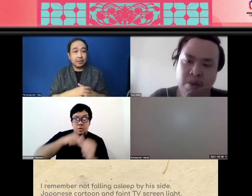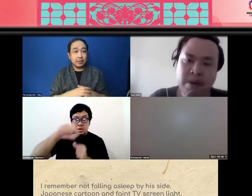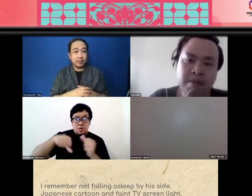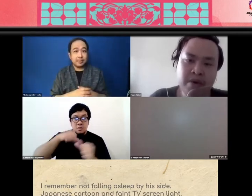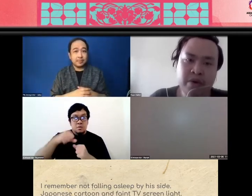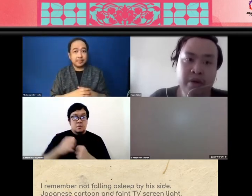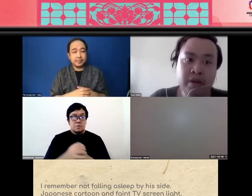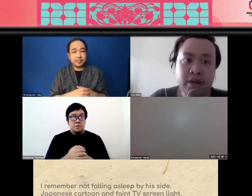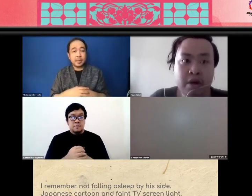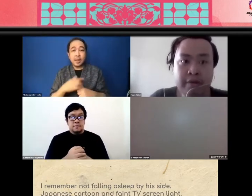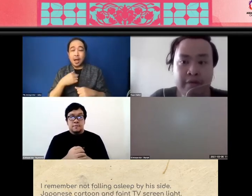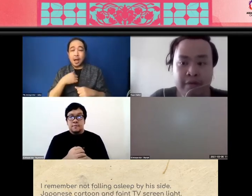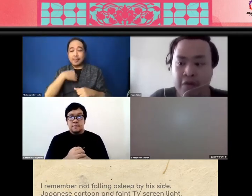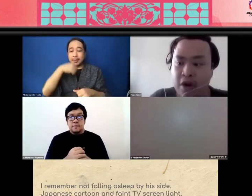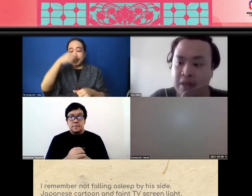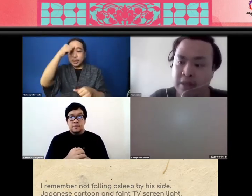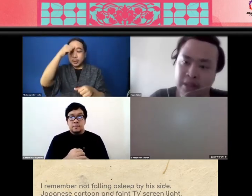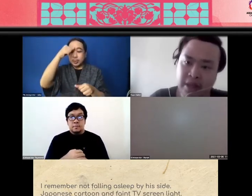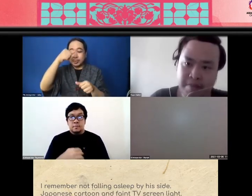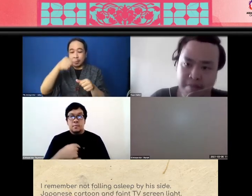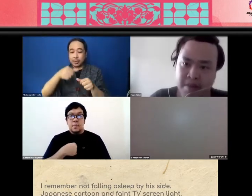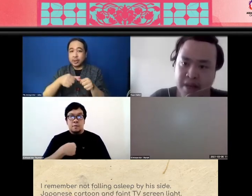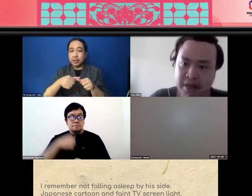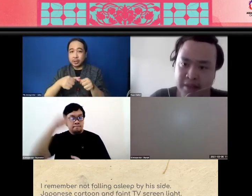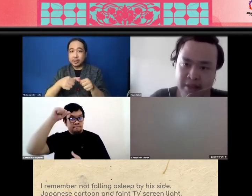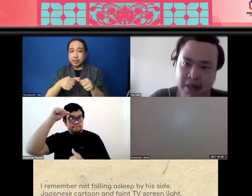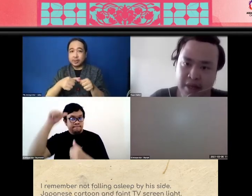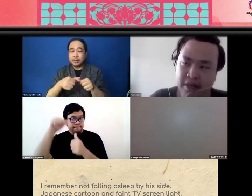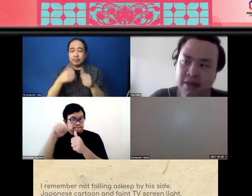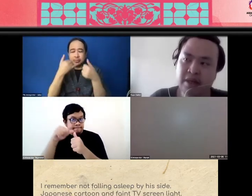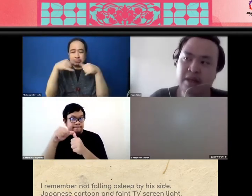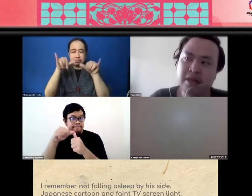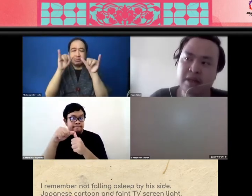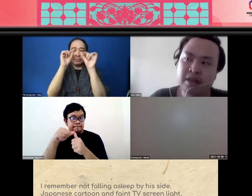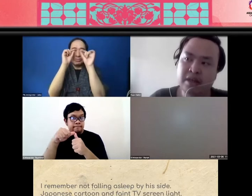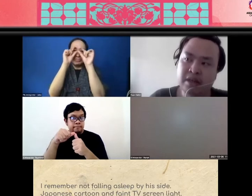I remember not falling asleep by his side.